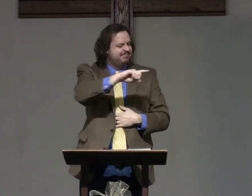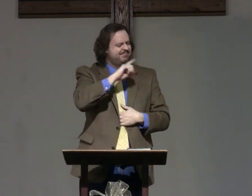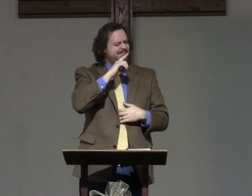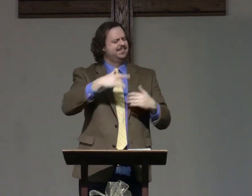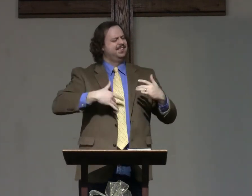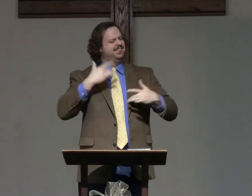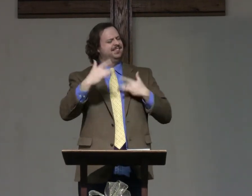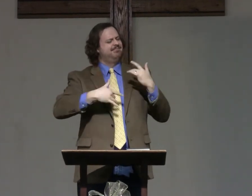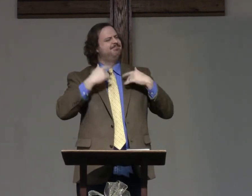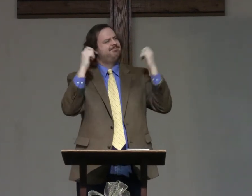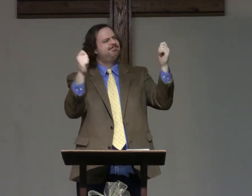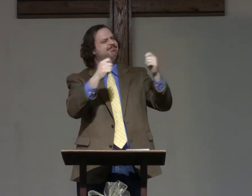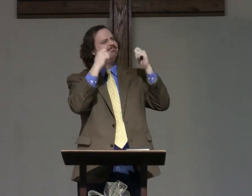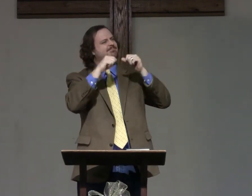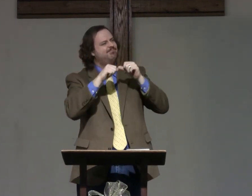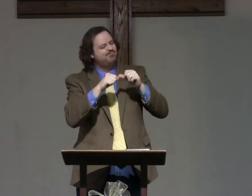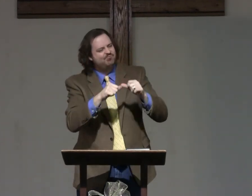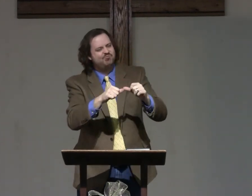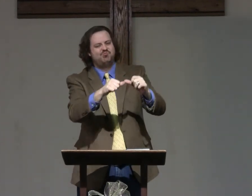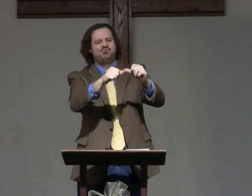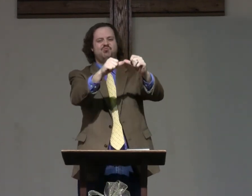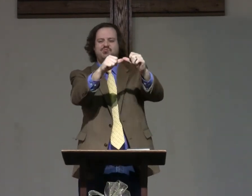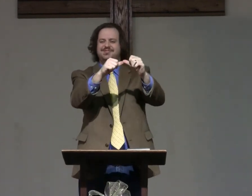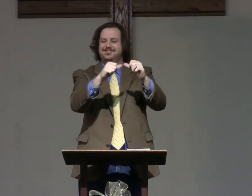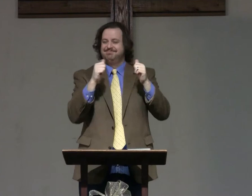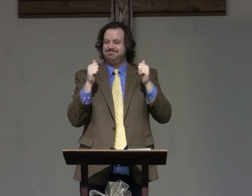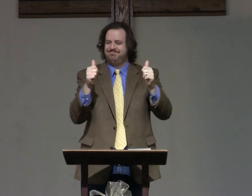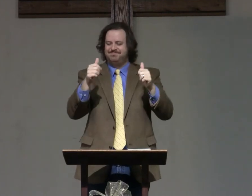I encourage the church to keep celebrating.